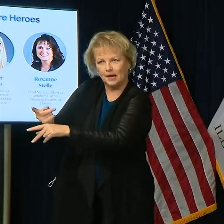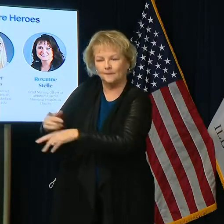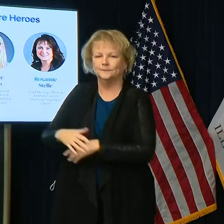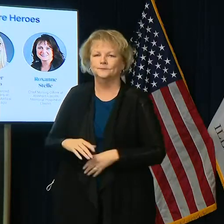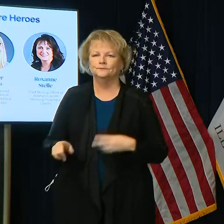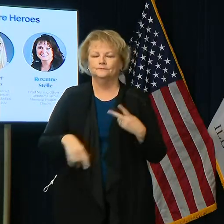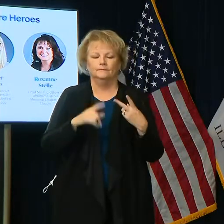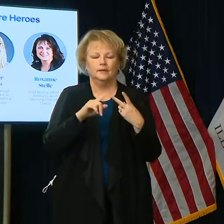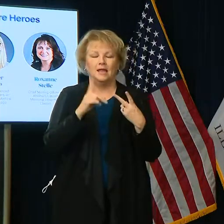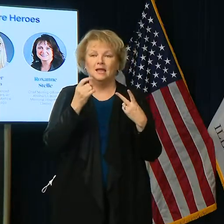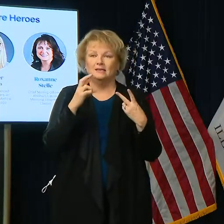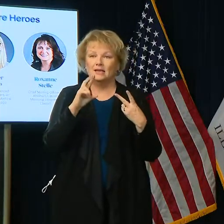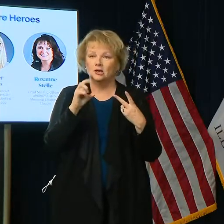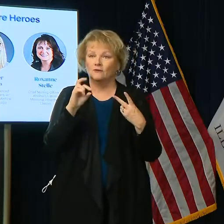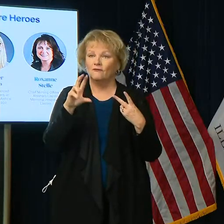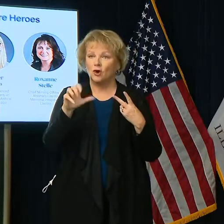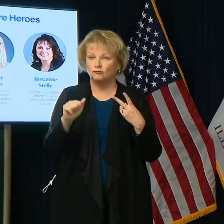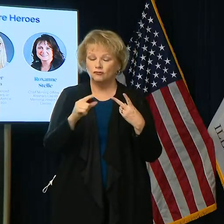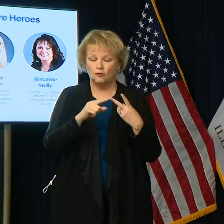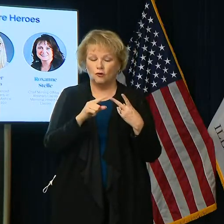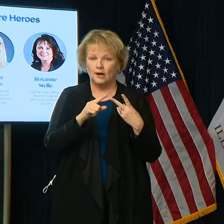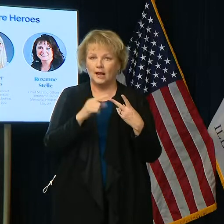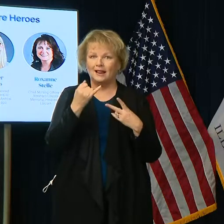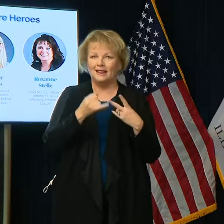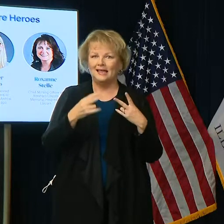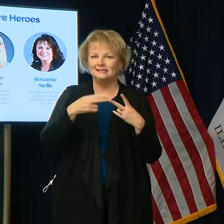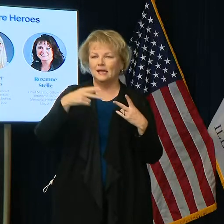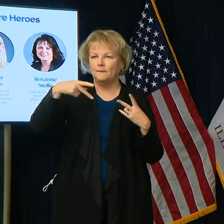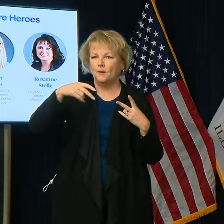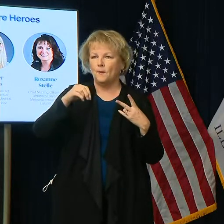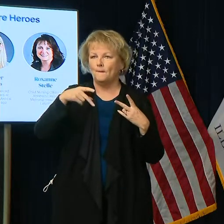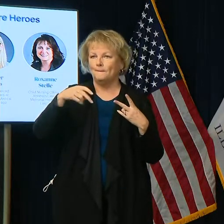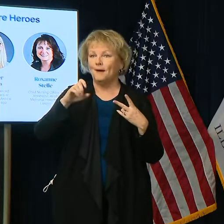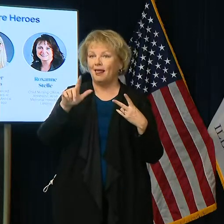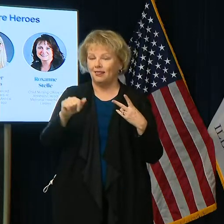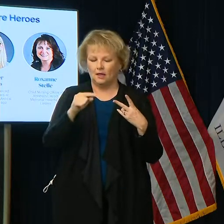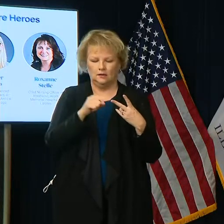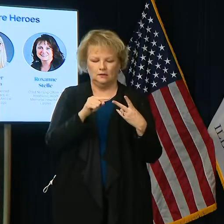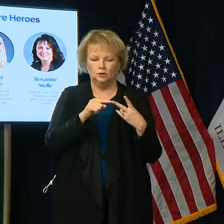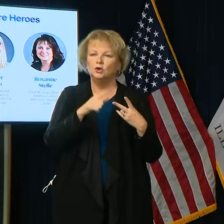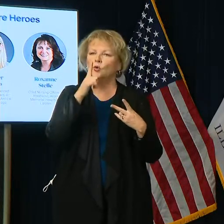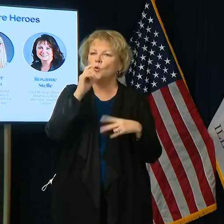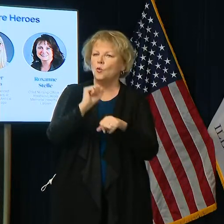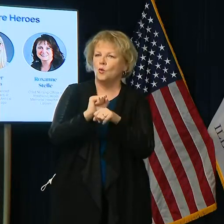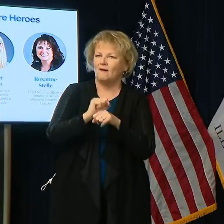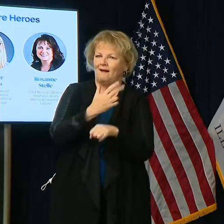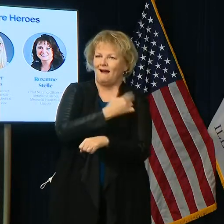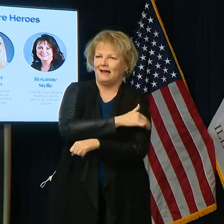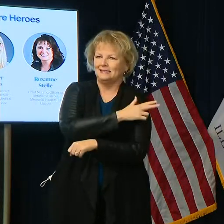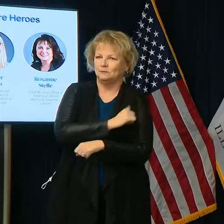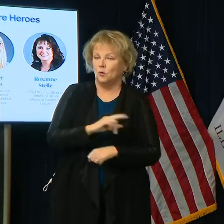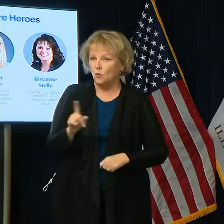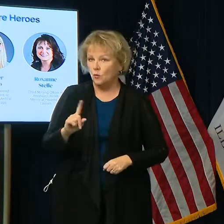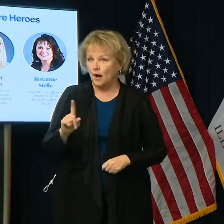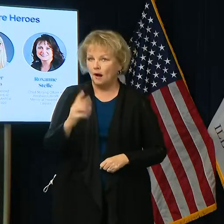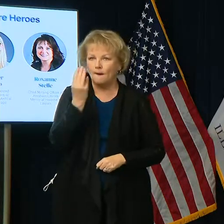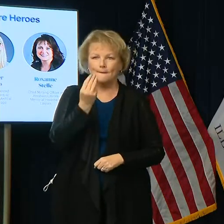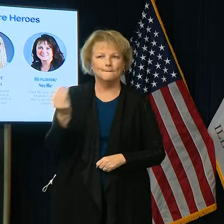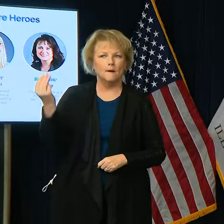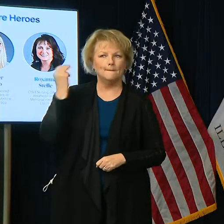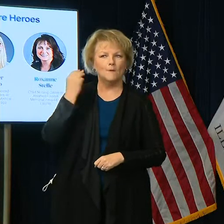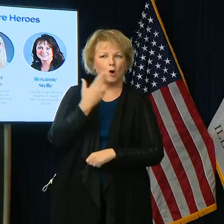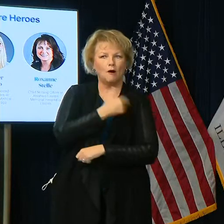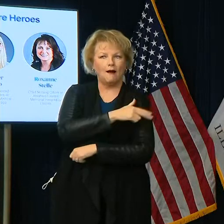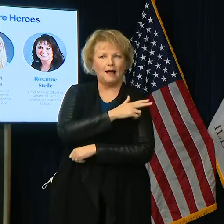People like Dr. Victoria Papella, the hospitalist at Memorial